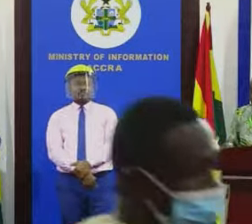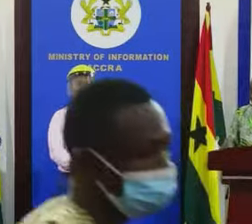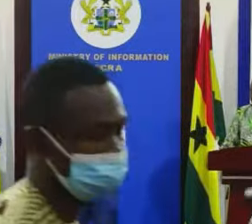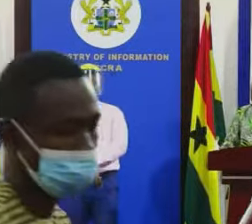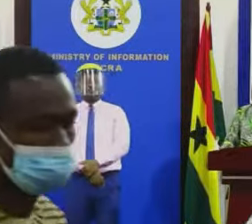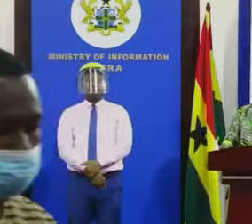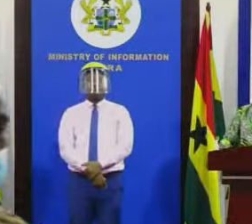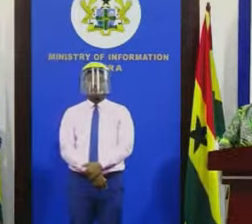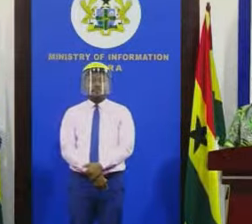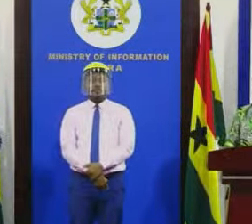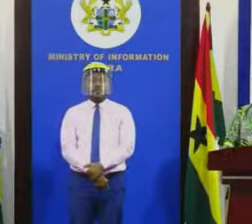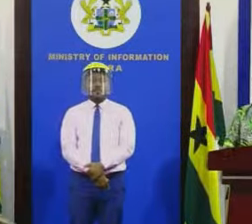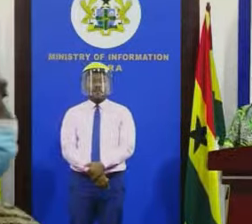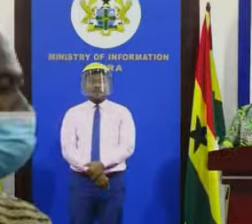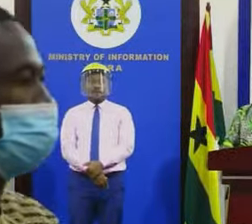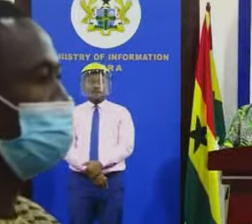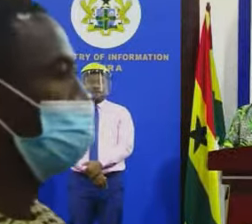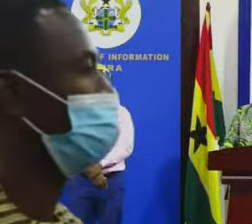word and then we'll wrap up.